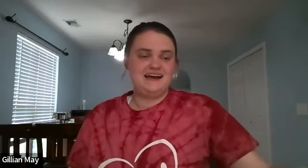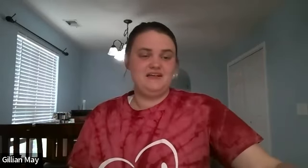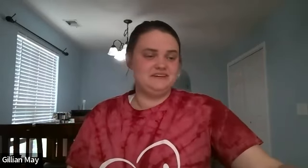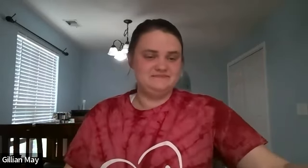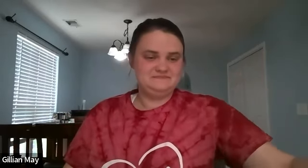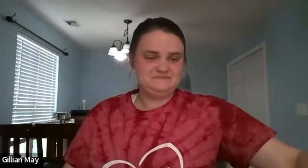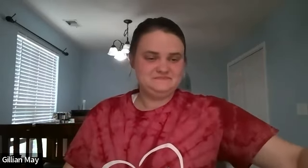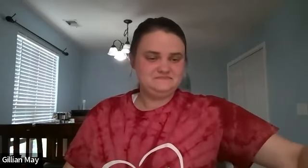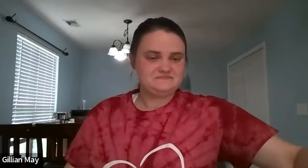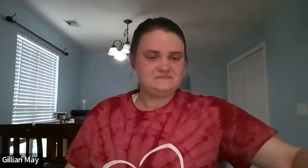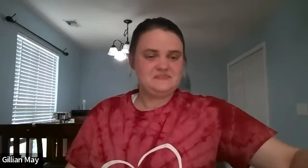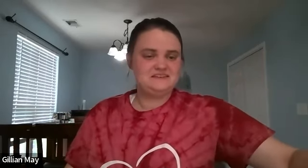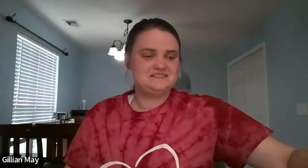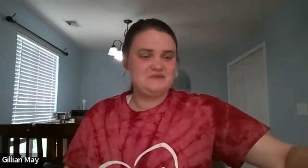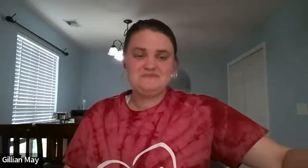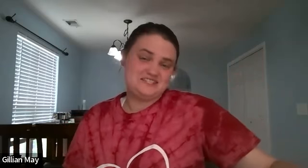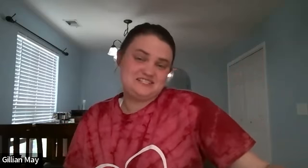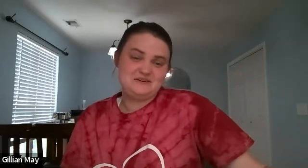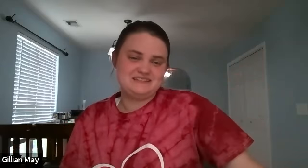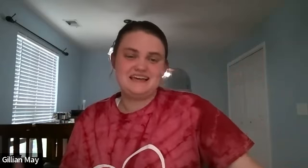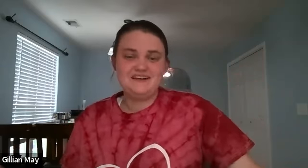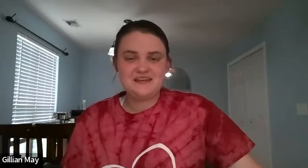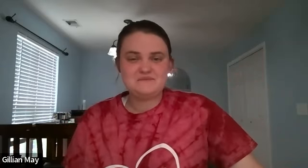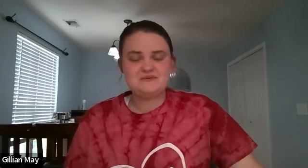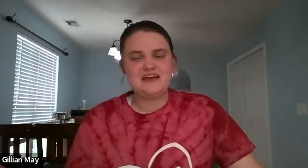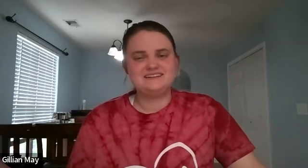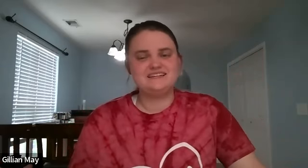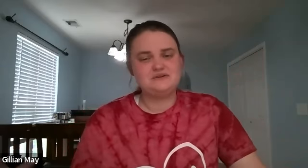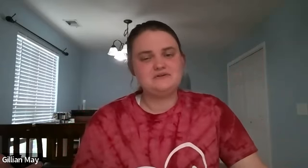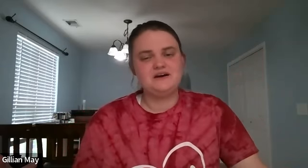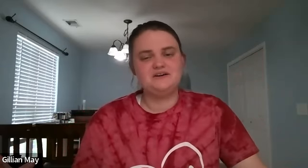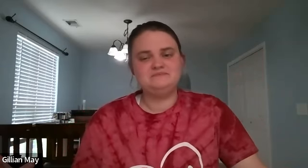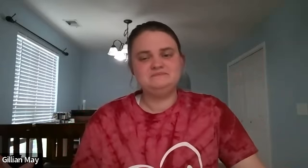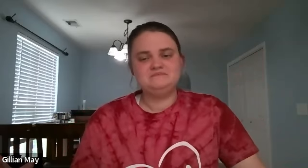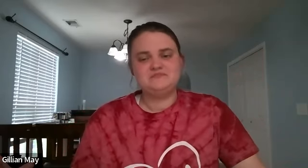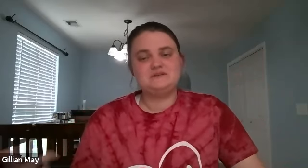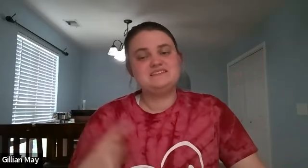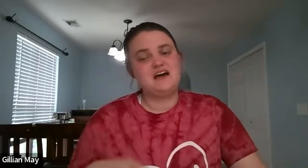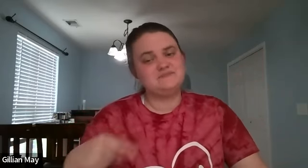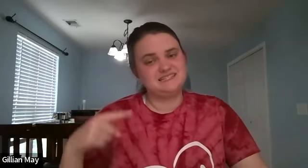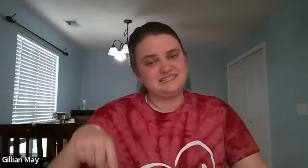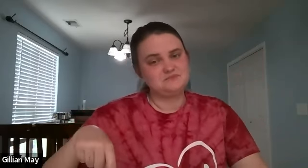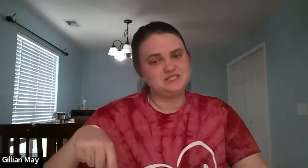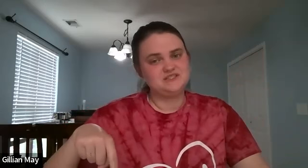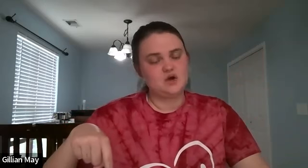love it. So just always, I love telling people that because I know there is a lot of misconceptions